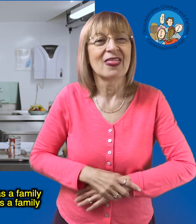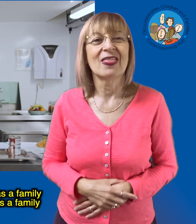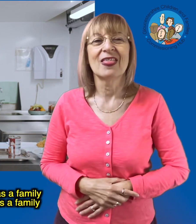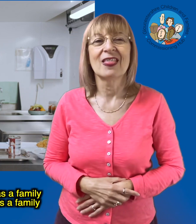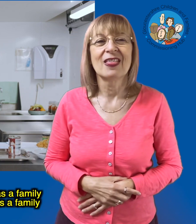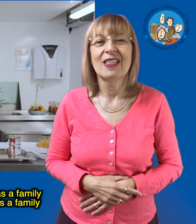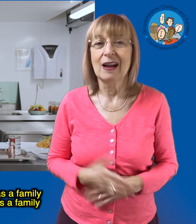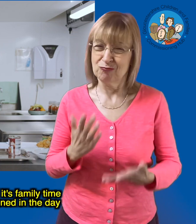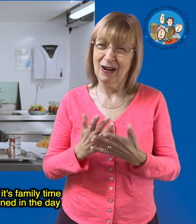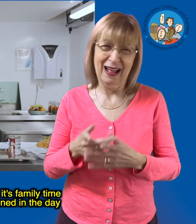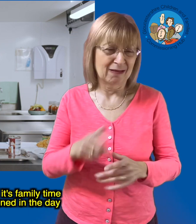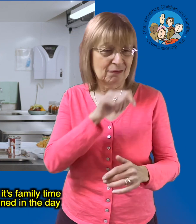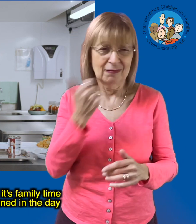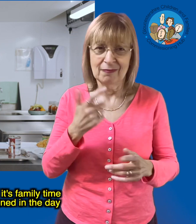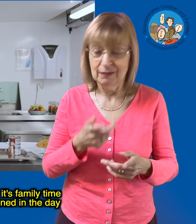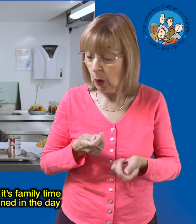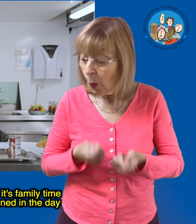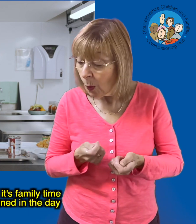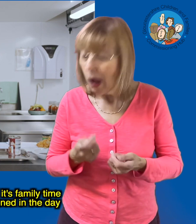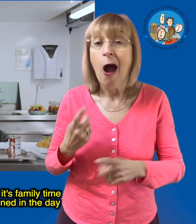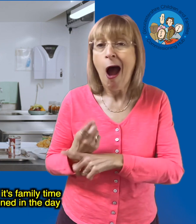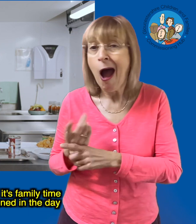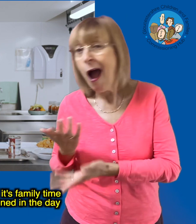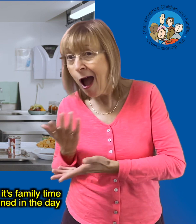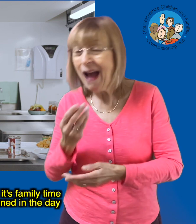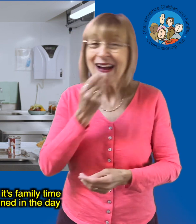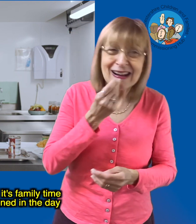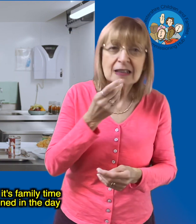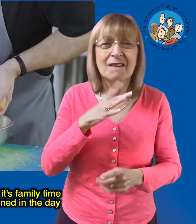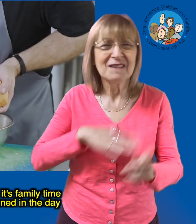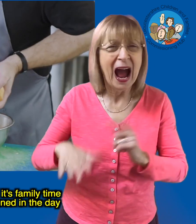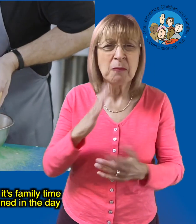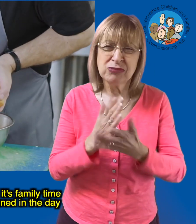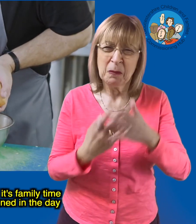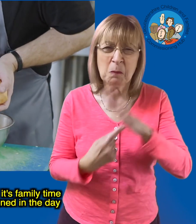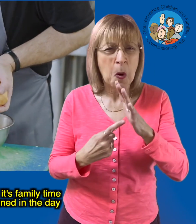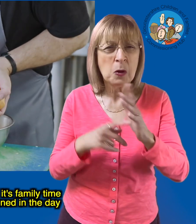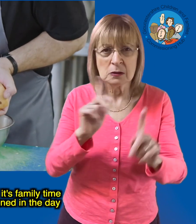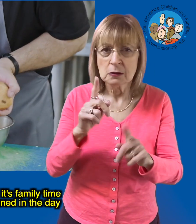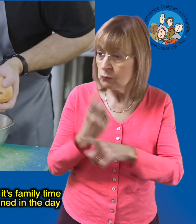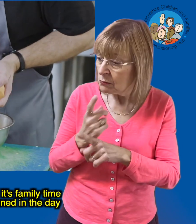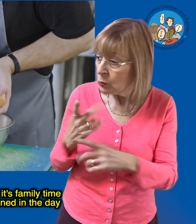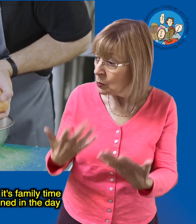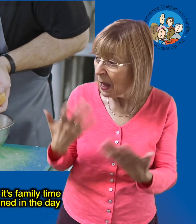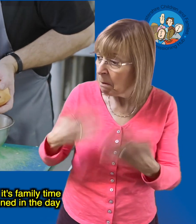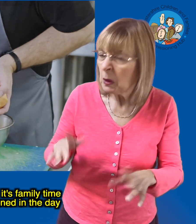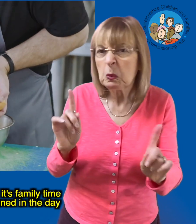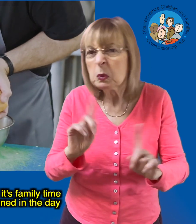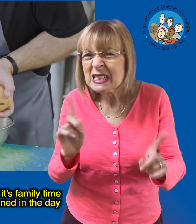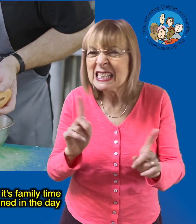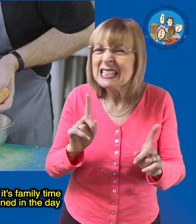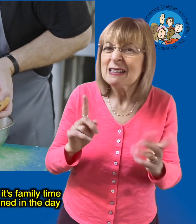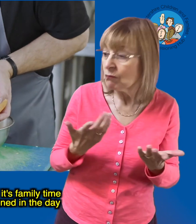prepared together as a family. And it's very sociable cooking and eating, and it's that family time when you can